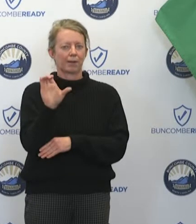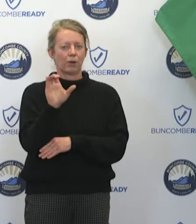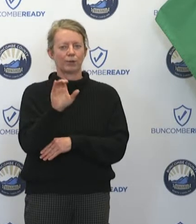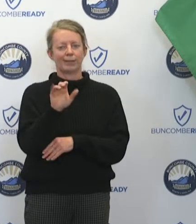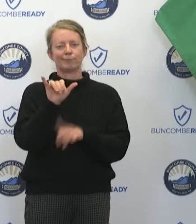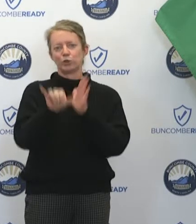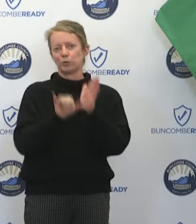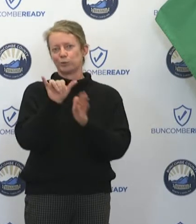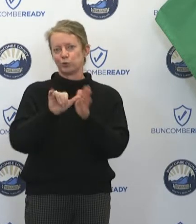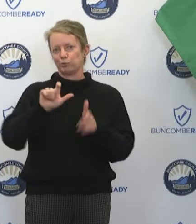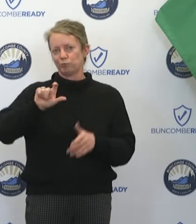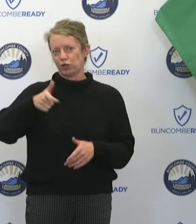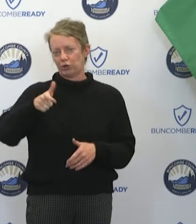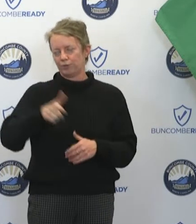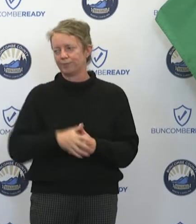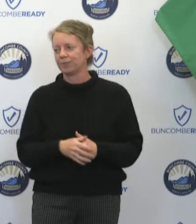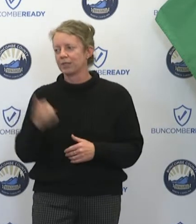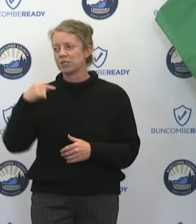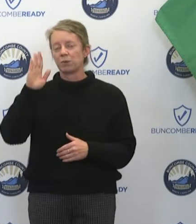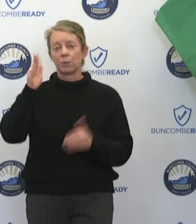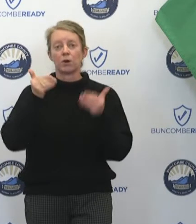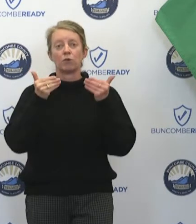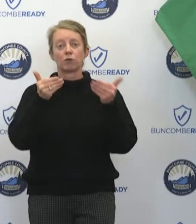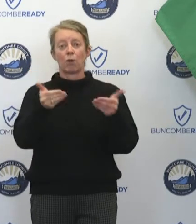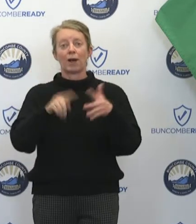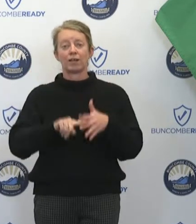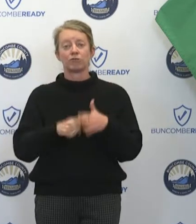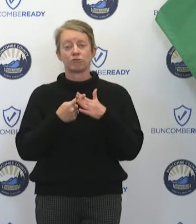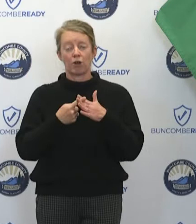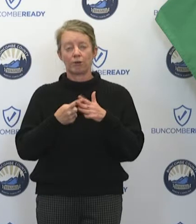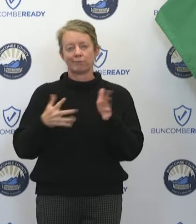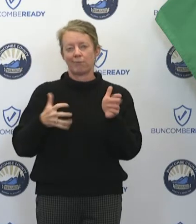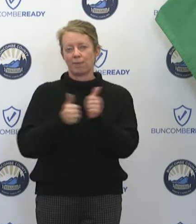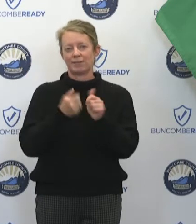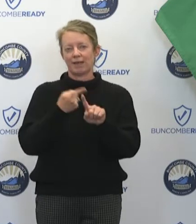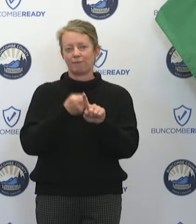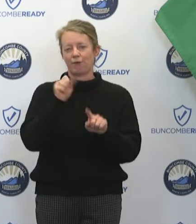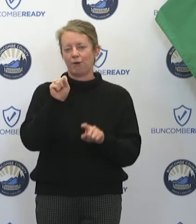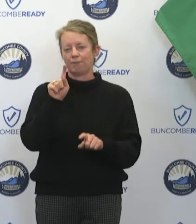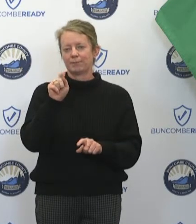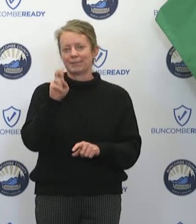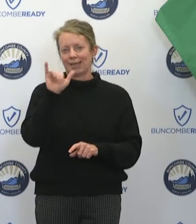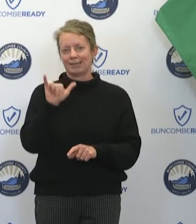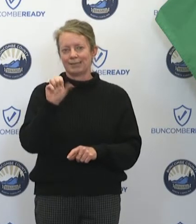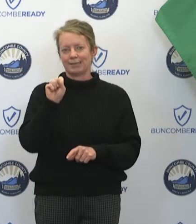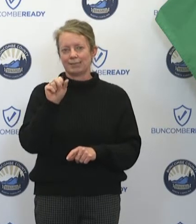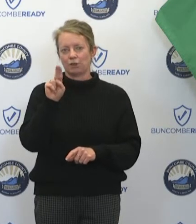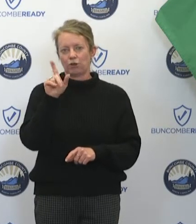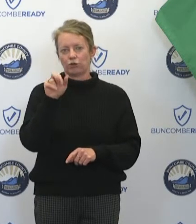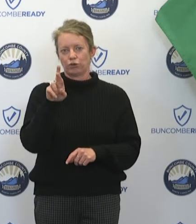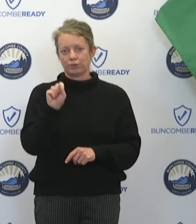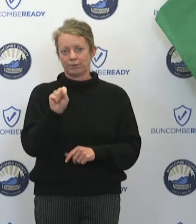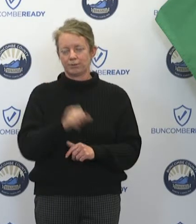YouTube channel. And we'll go ahead and get started with an update from Stacy Saunders.